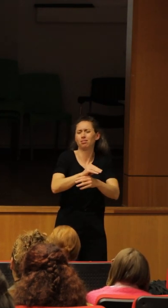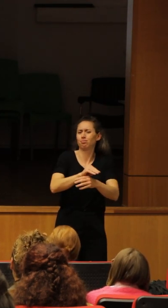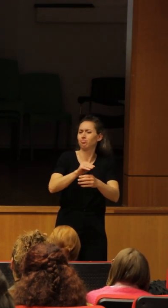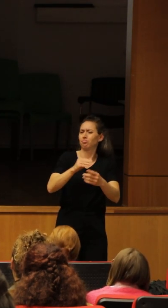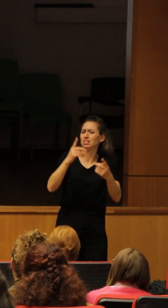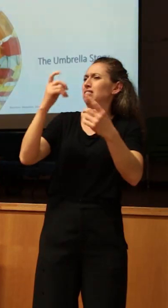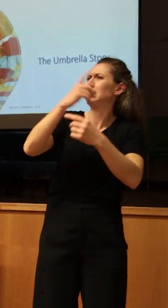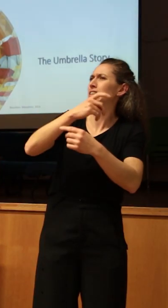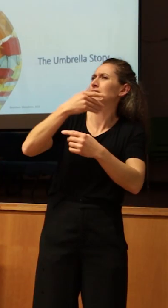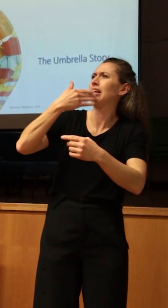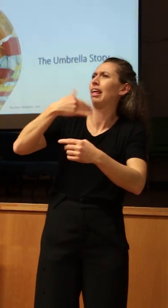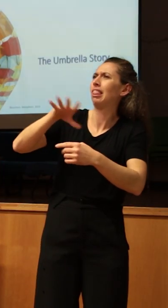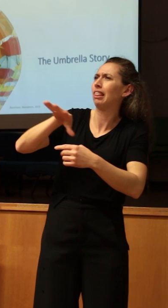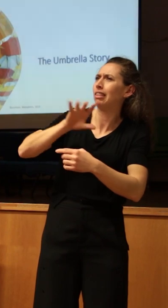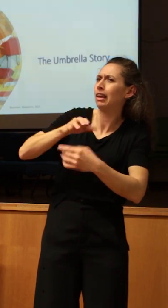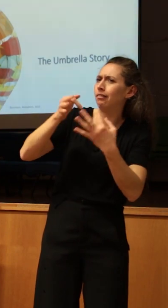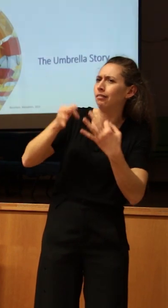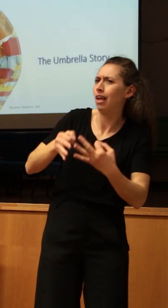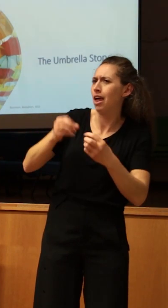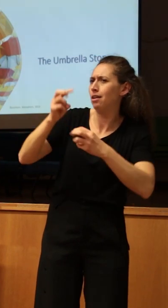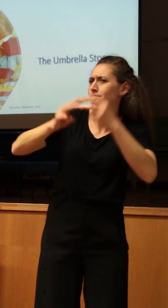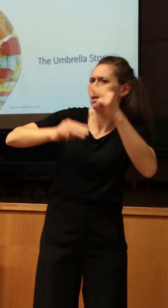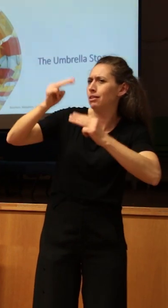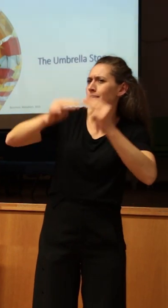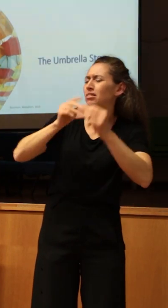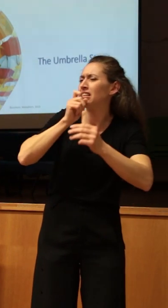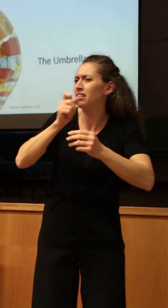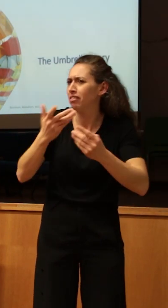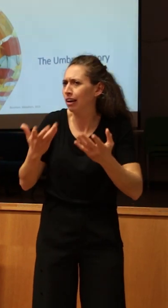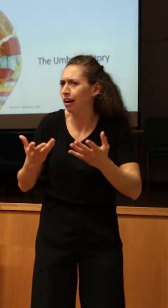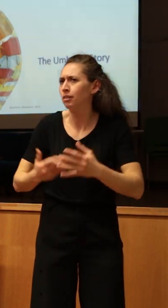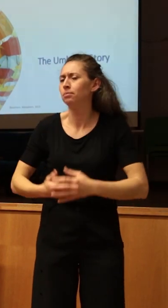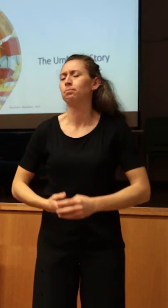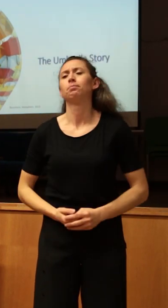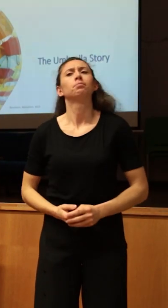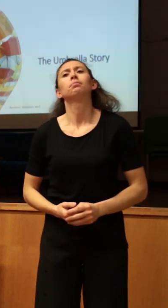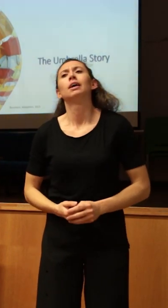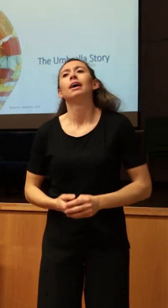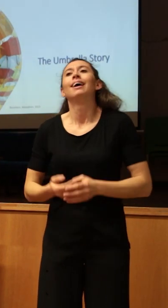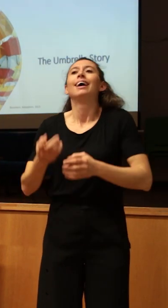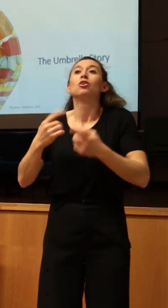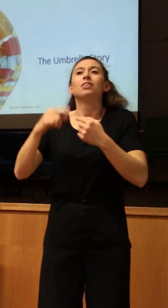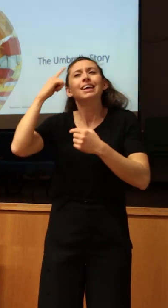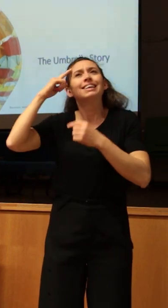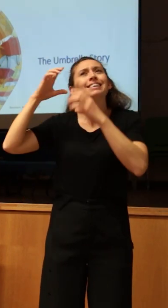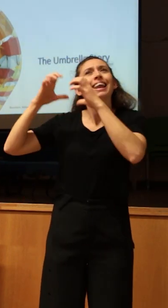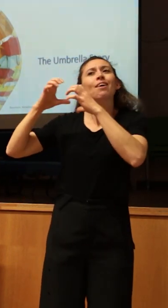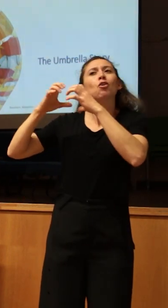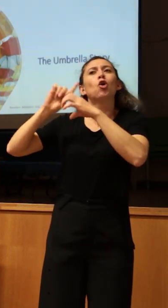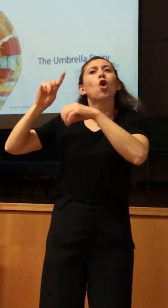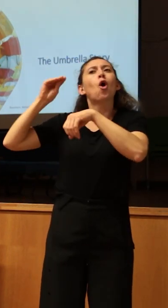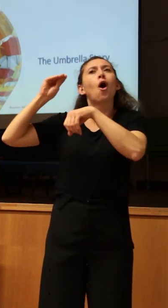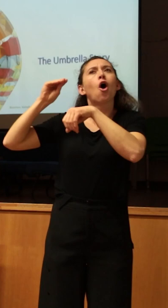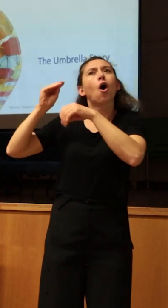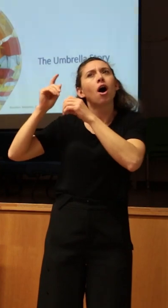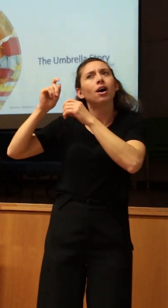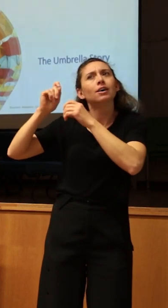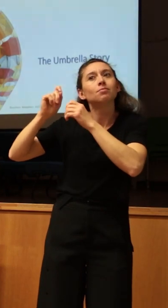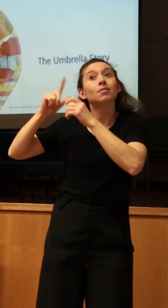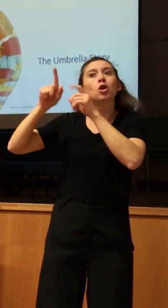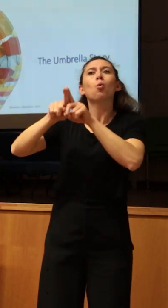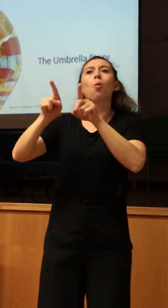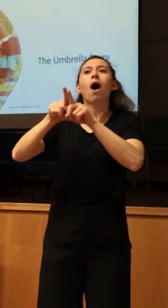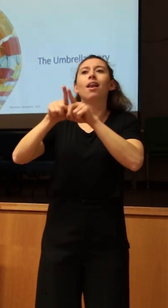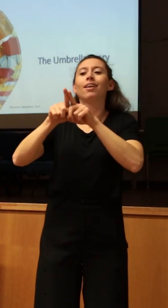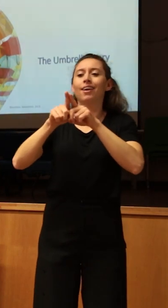entender completamente. That the brain will not get activated in the same way. Y el cerebro no se va a activar de la misma manera que el que pertenece a